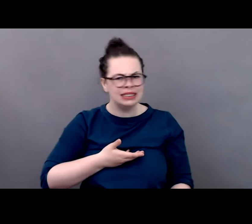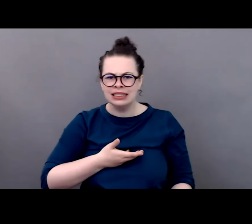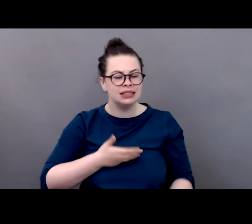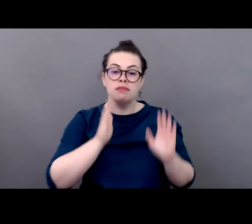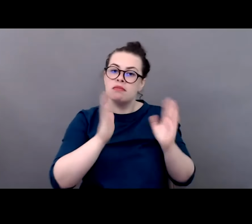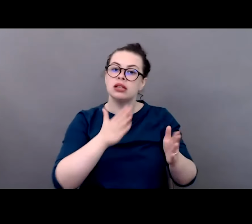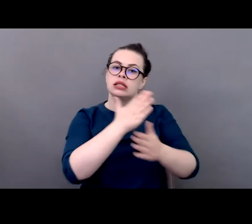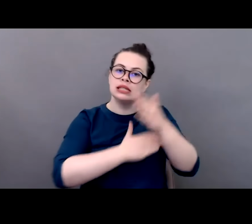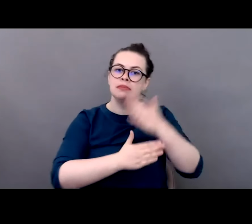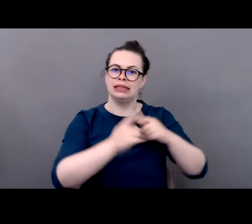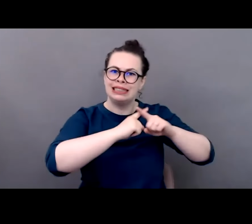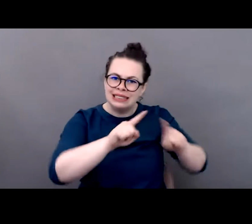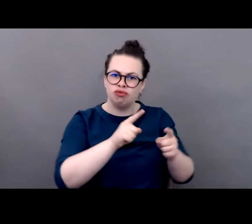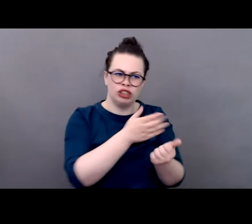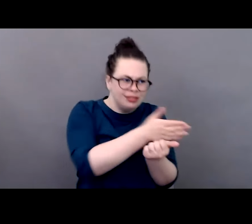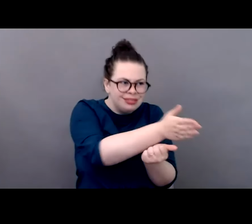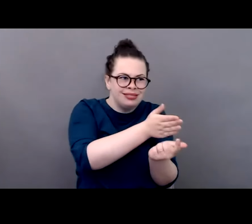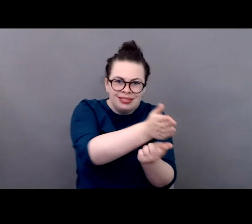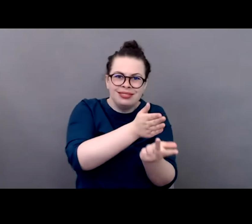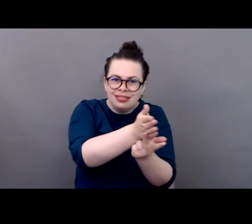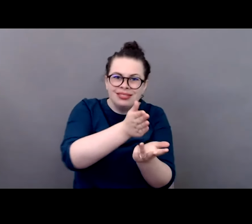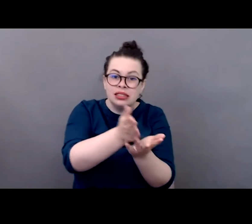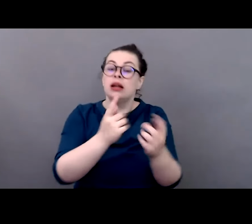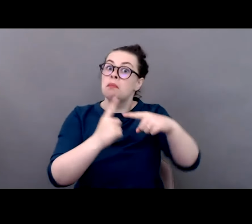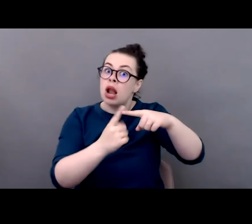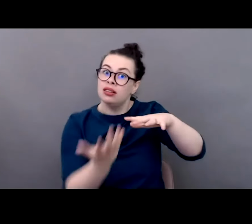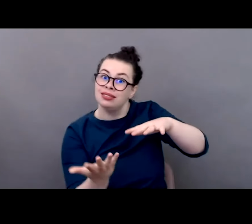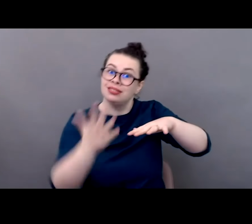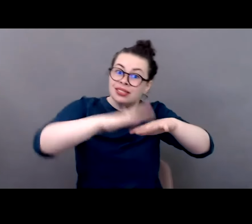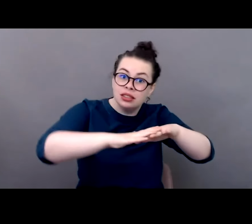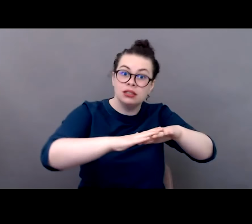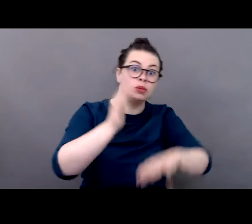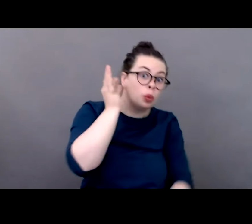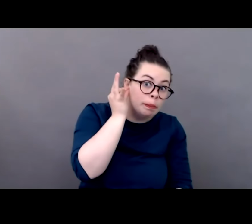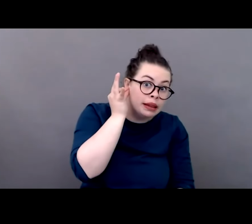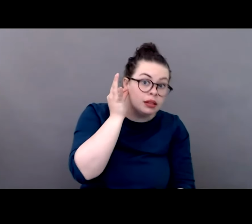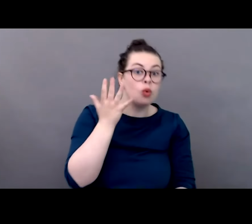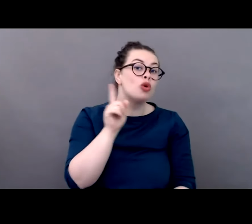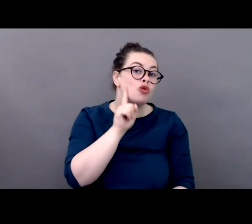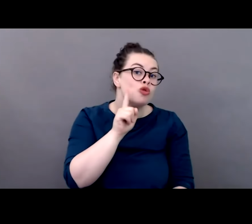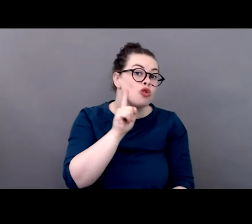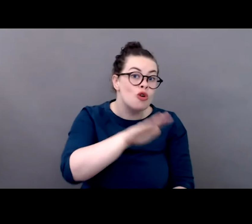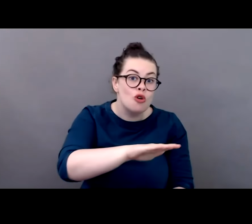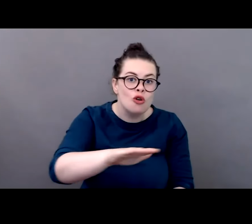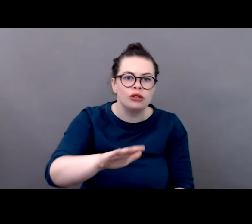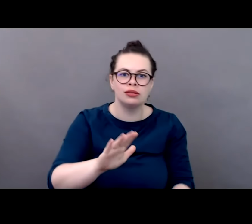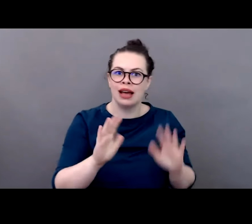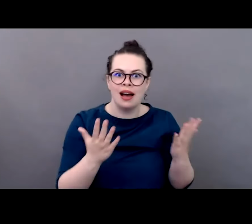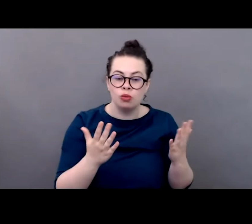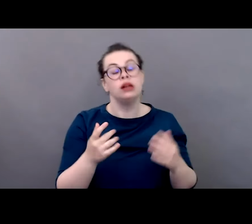for example, of women and girls with disabilities. That is of crucial importance. It was a very good report also made by CERMI,